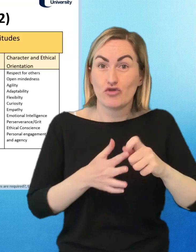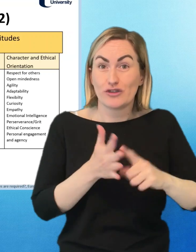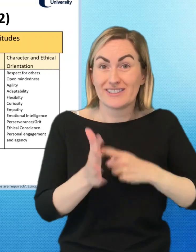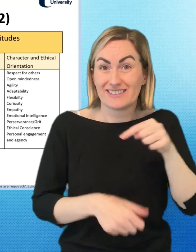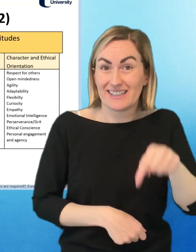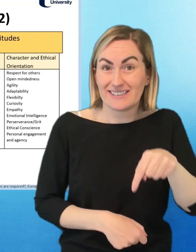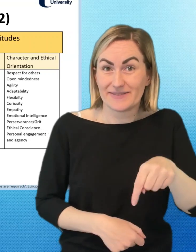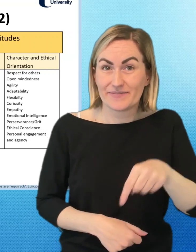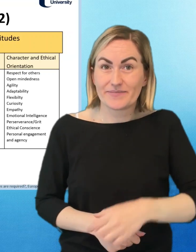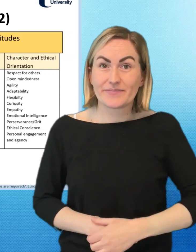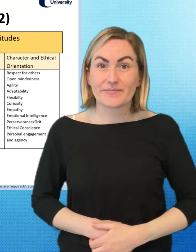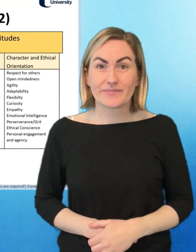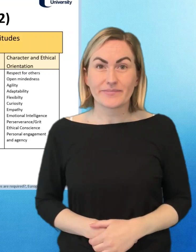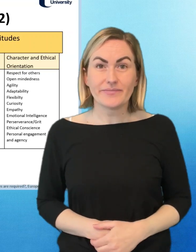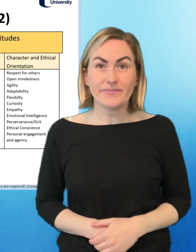this project.